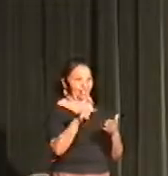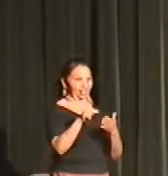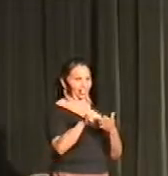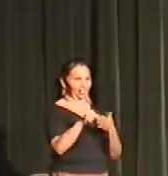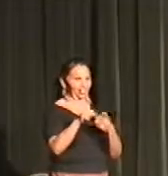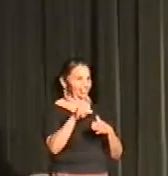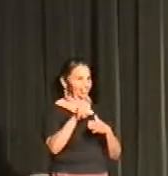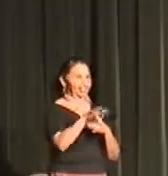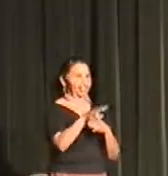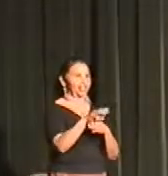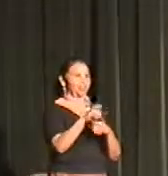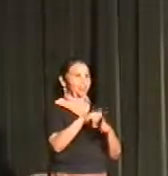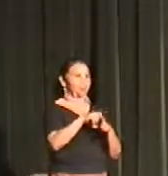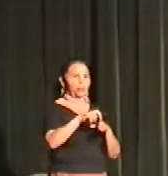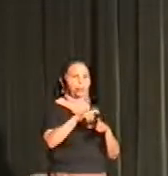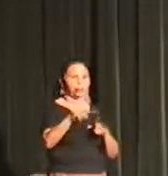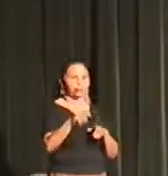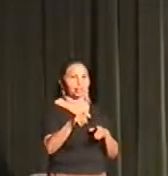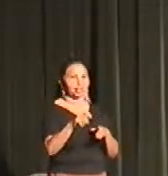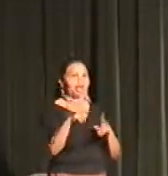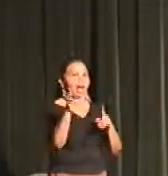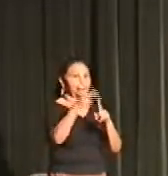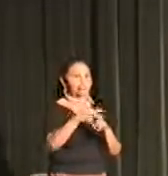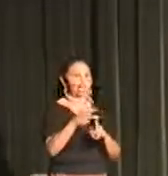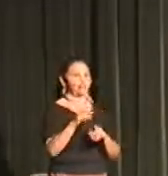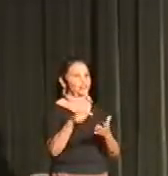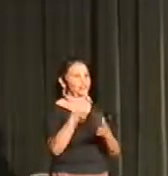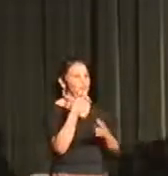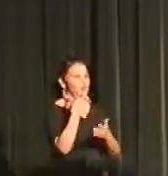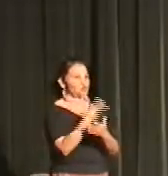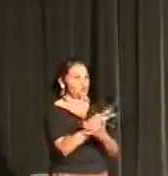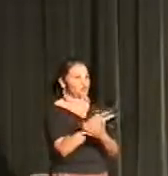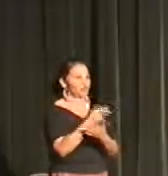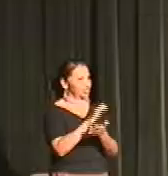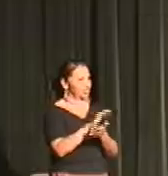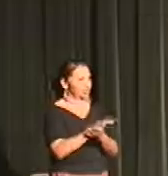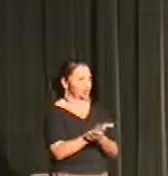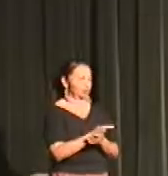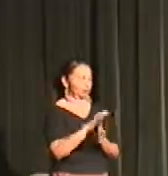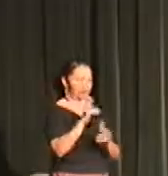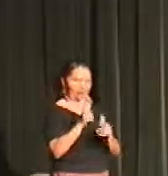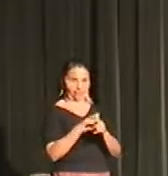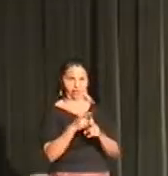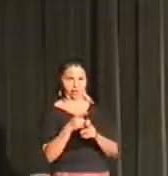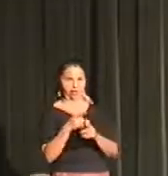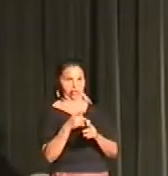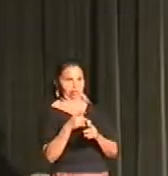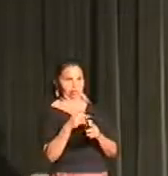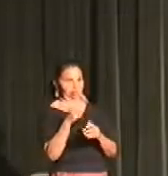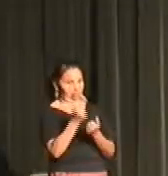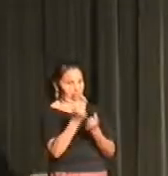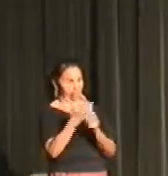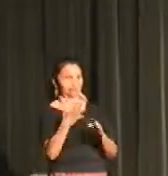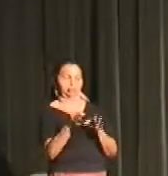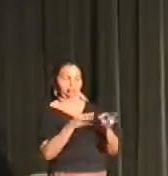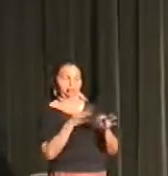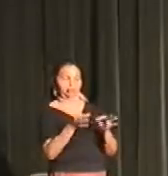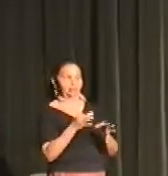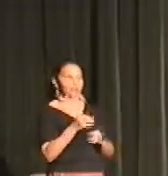applied to graduate school. And I think kind of before I started telling you about that, I should tell you about my first sponsor. My first sponsor was a woman named Gail